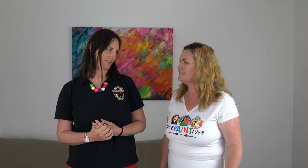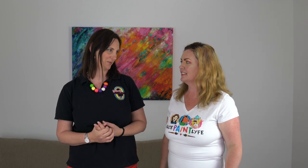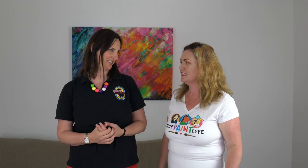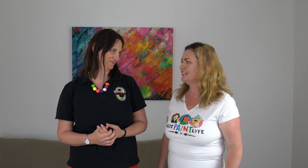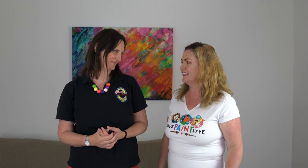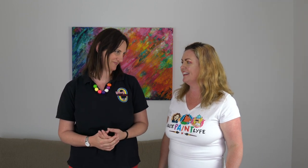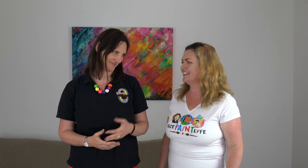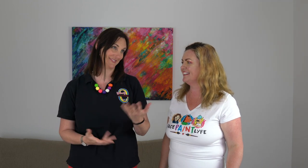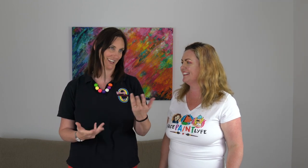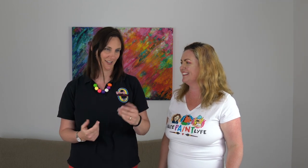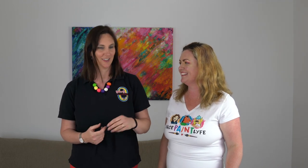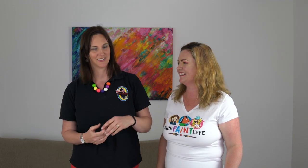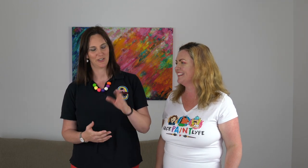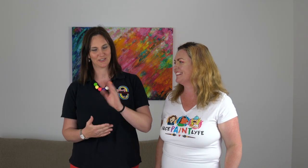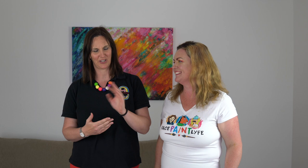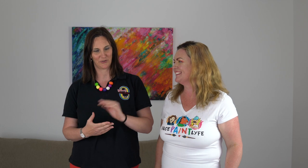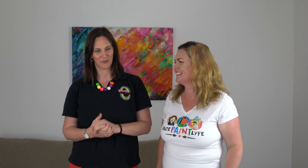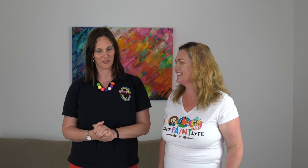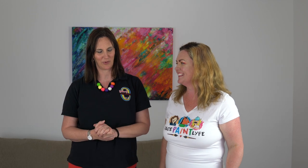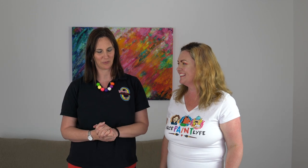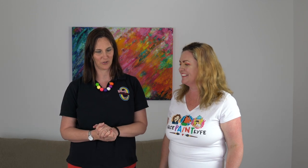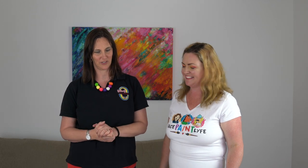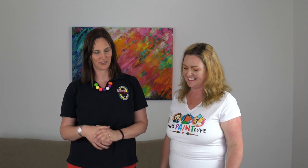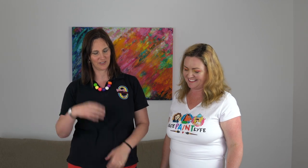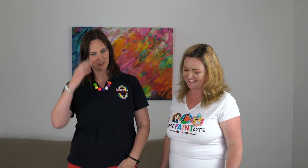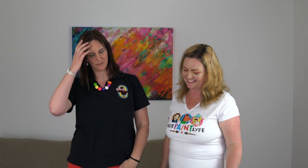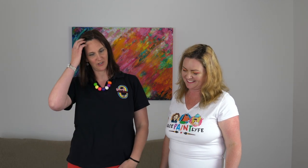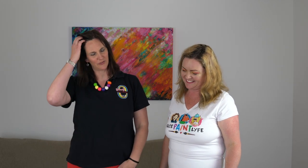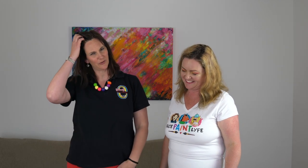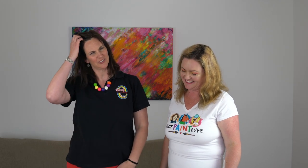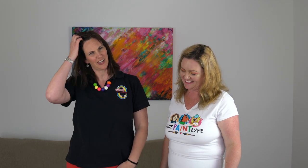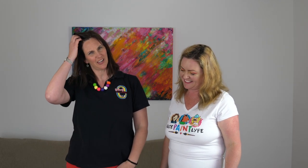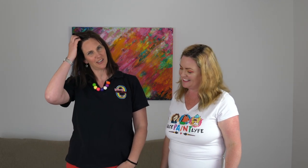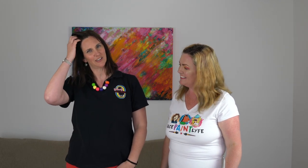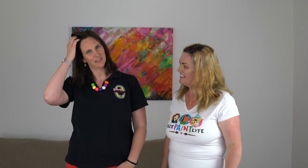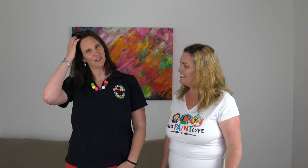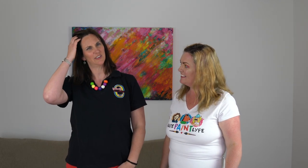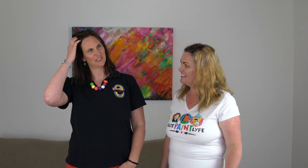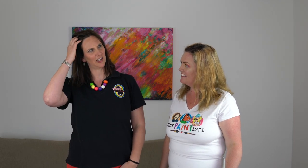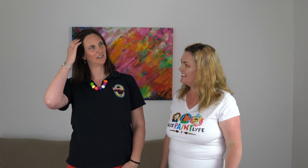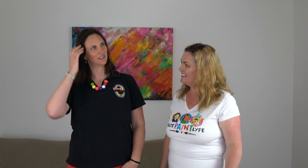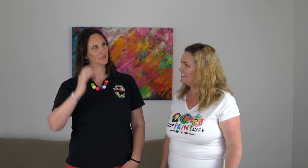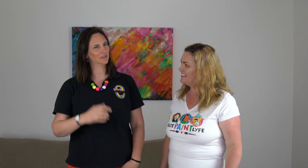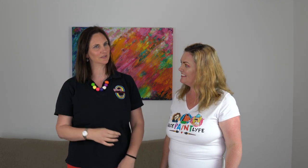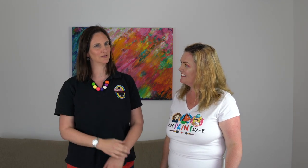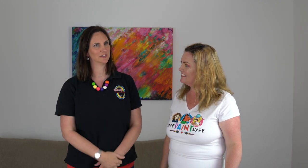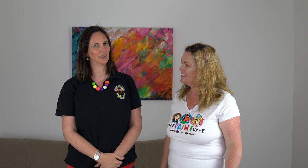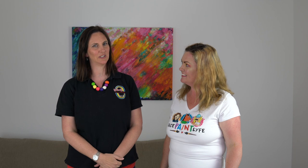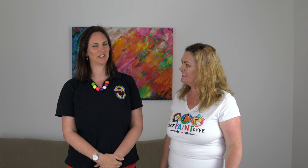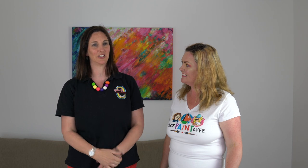library. Yeah. So I was looking through all the paperwork, and I thought, yeah, Auslan, that's cool. So I did an